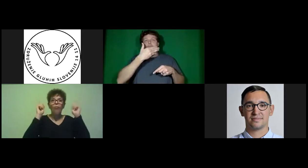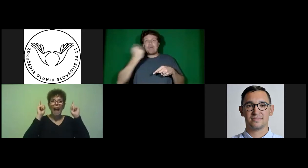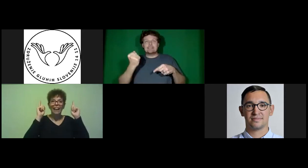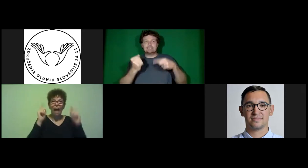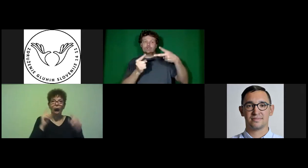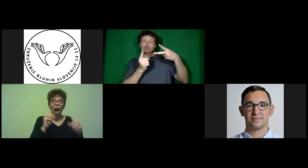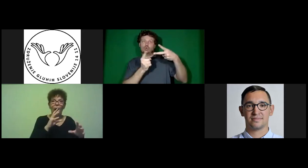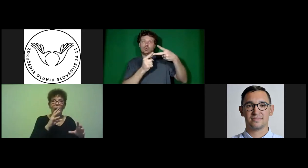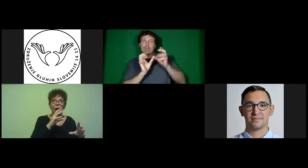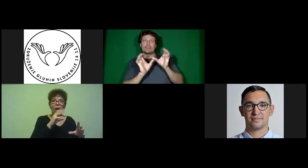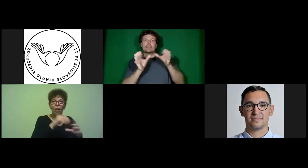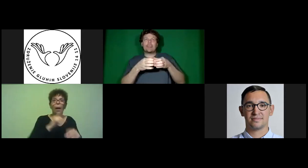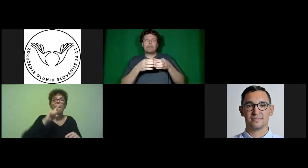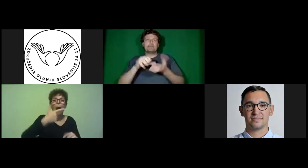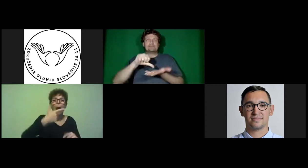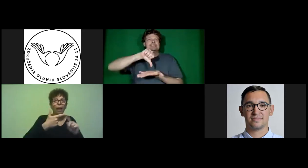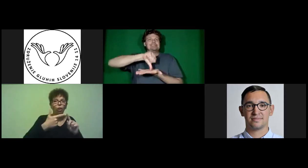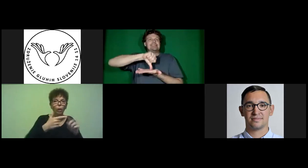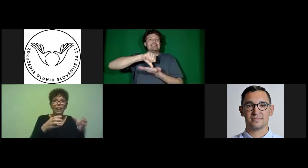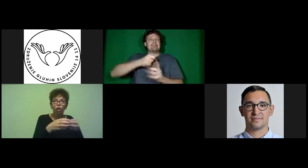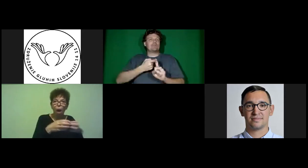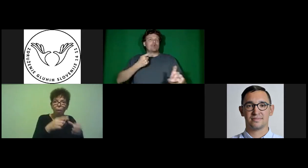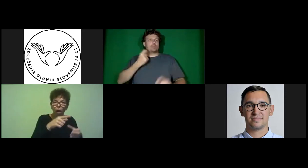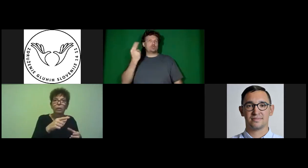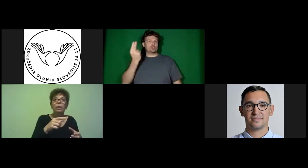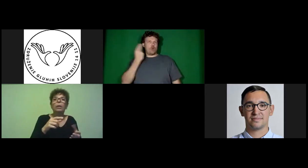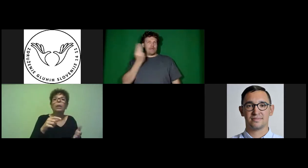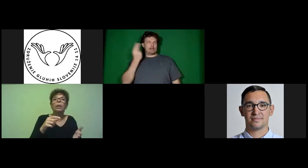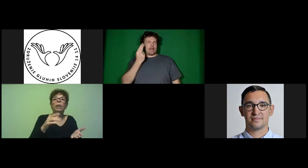I joined a team called Slovan, the second best team